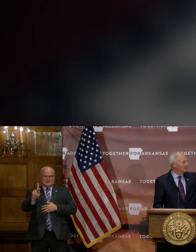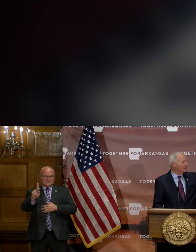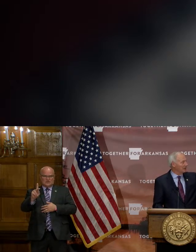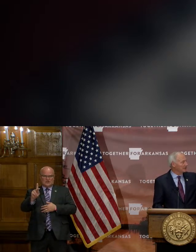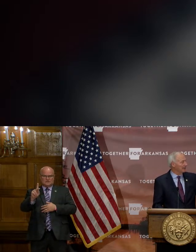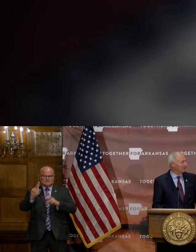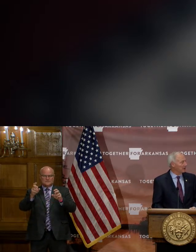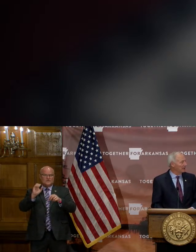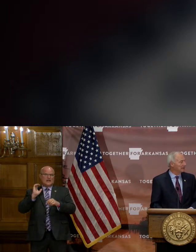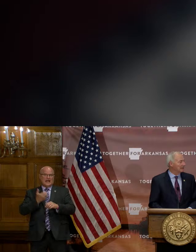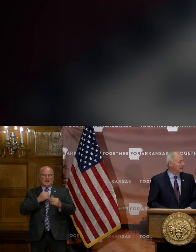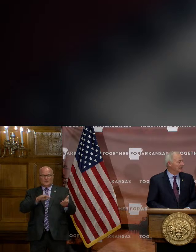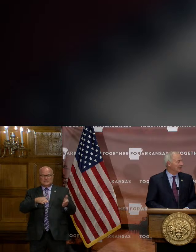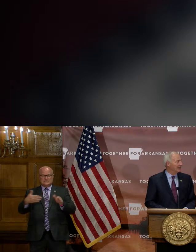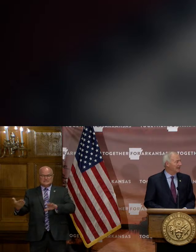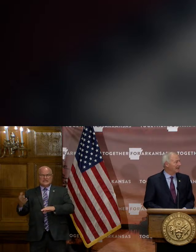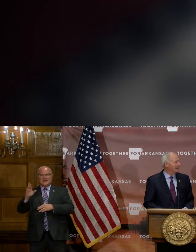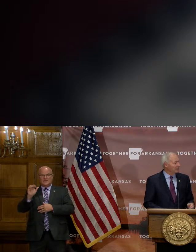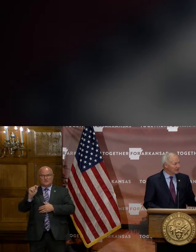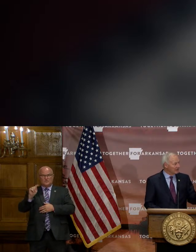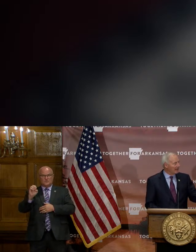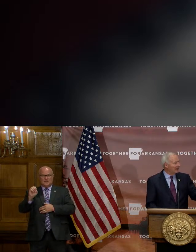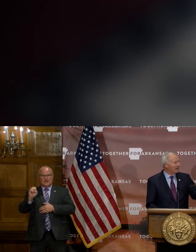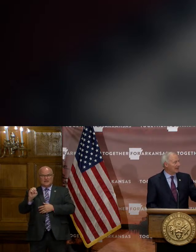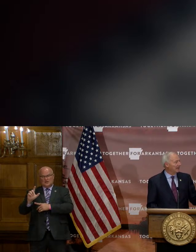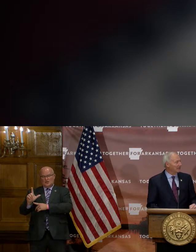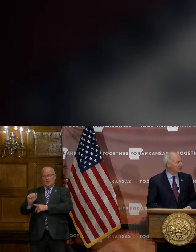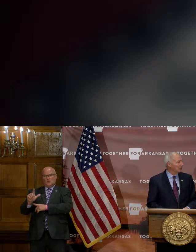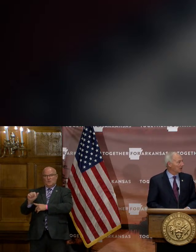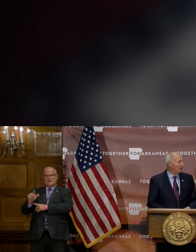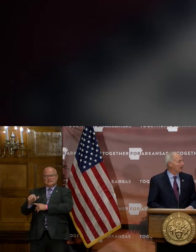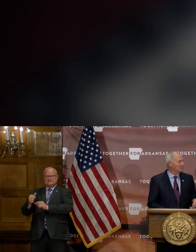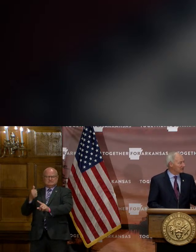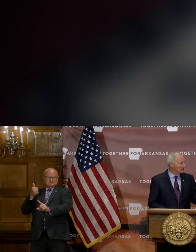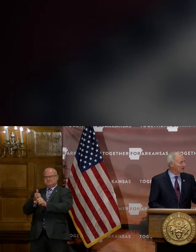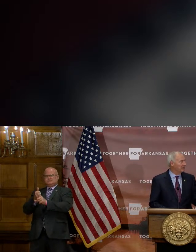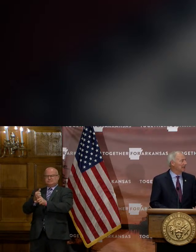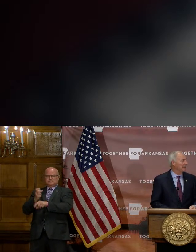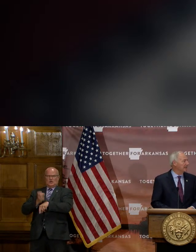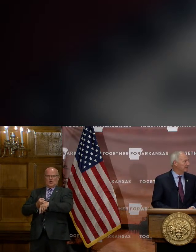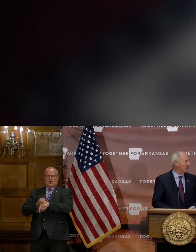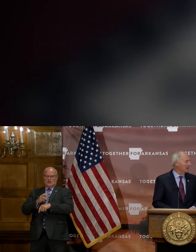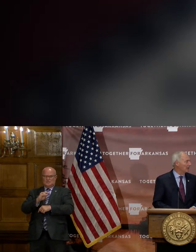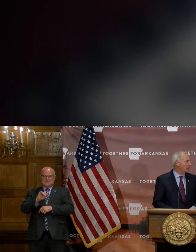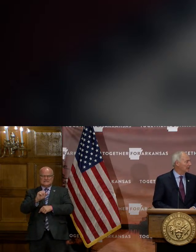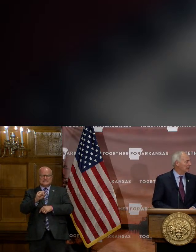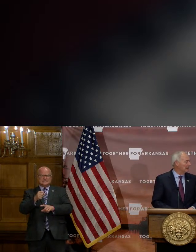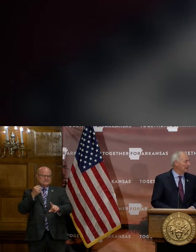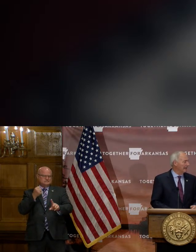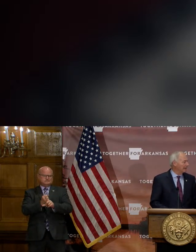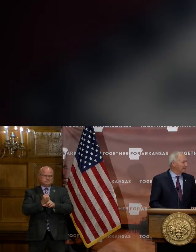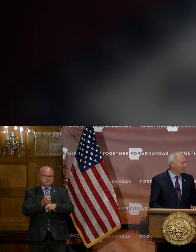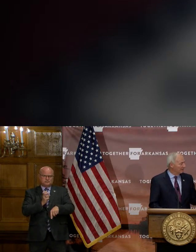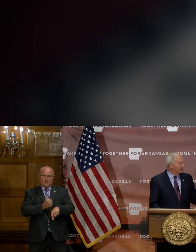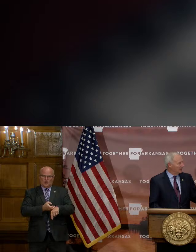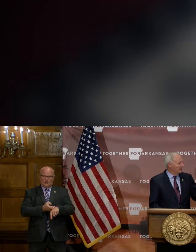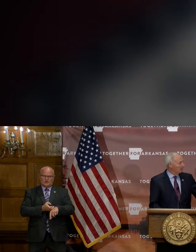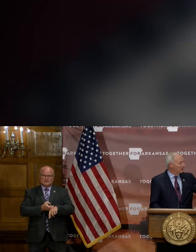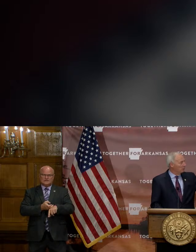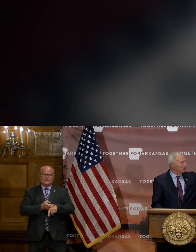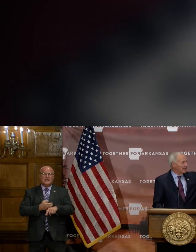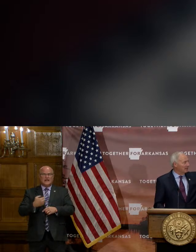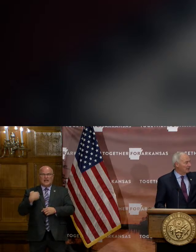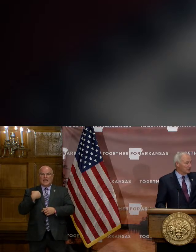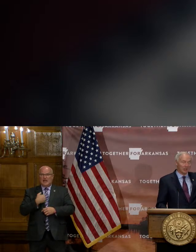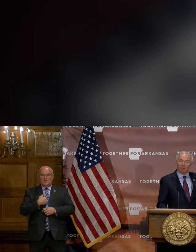is in terms of our death rate. Louisiana, they got hit so hard. Mississippi got hit very hard, and you